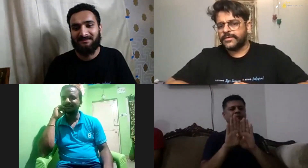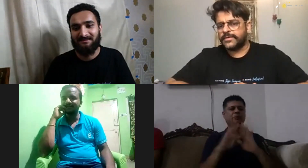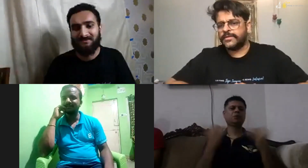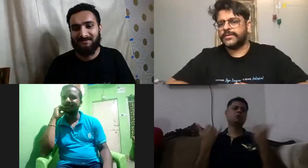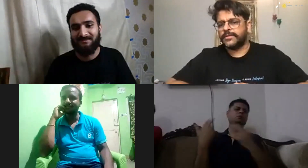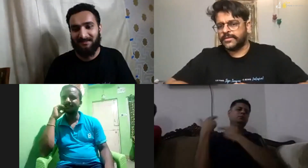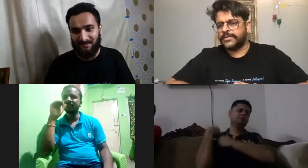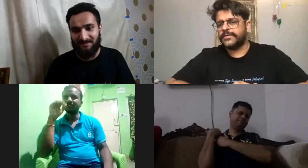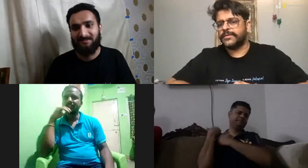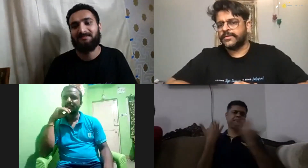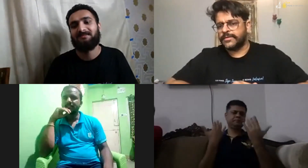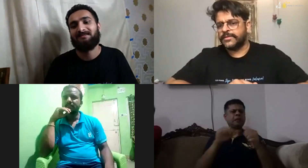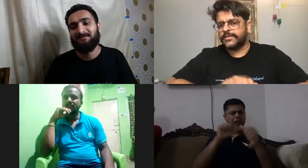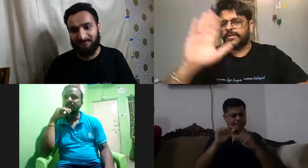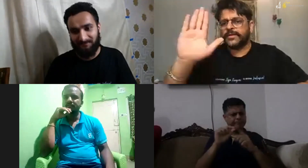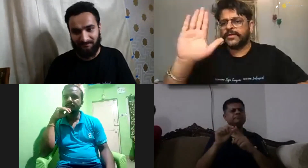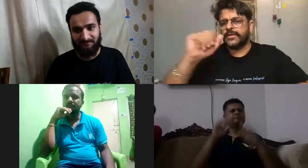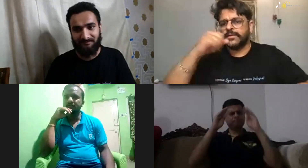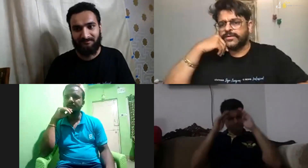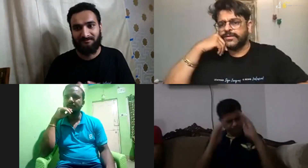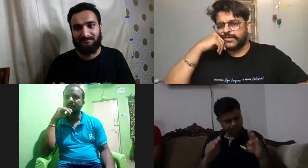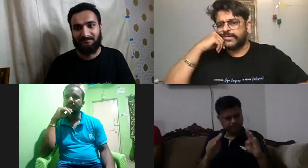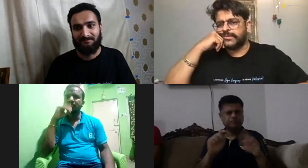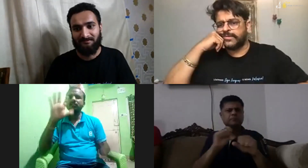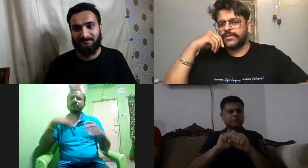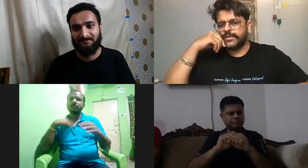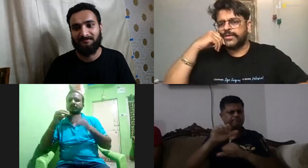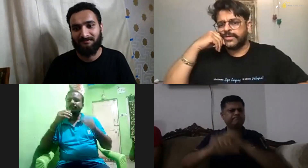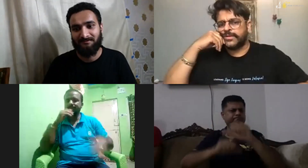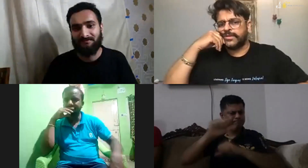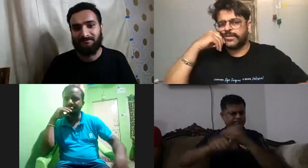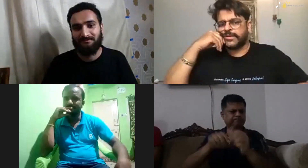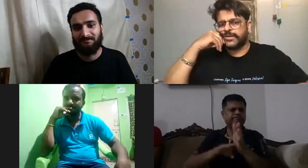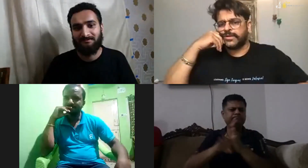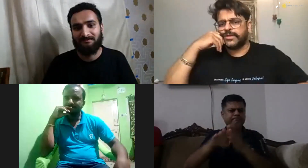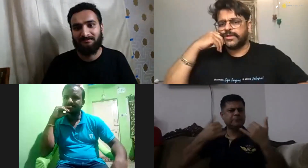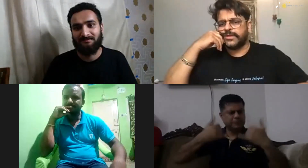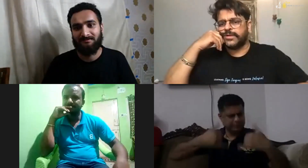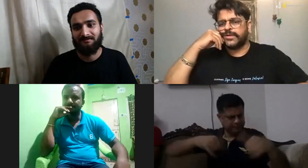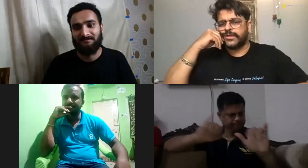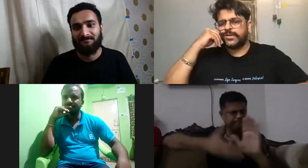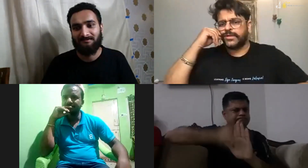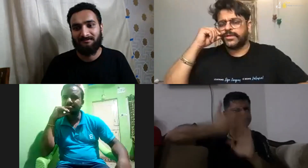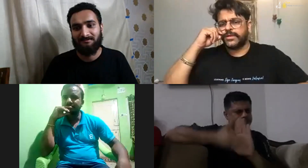So we had to shut it down. But now, I am still focusing on the app.